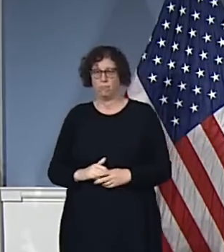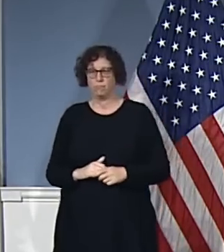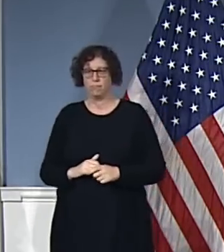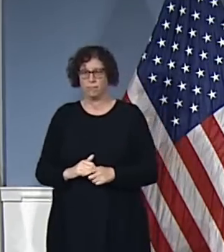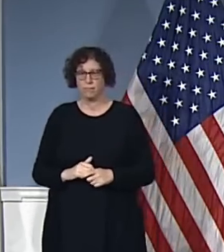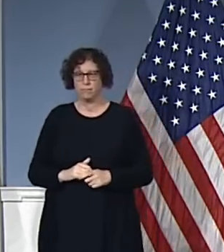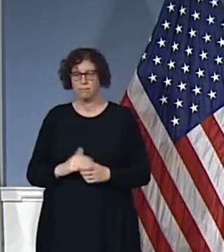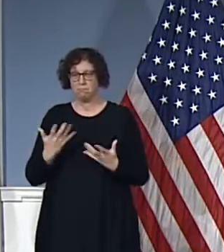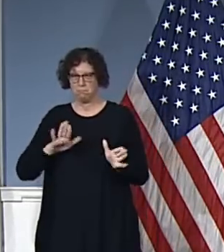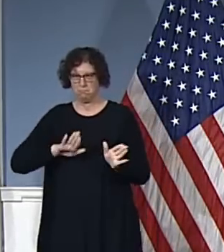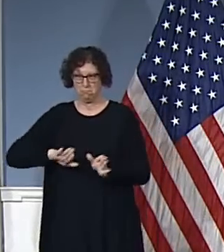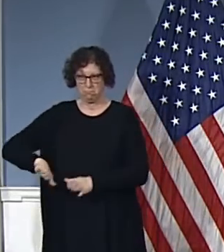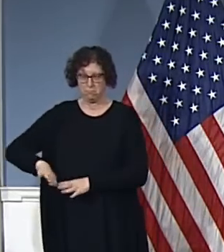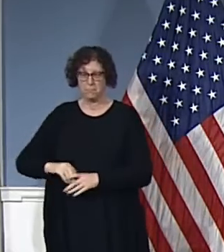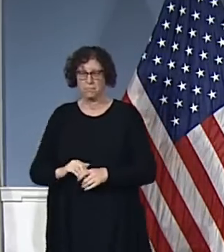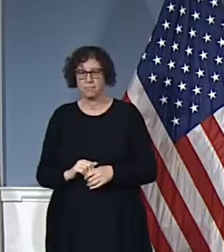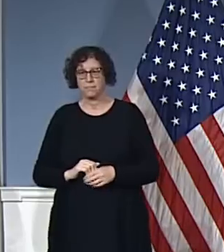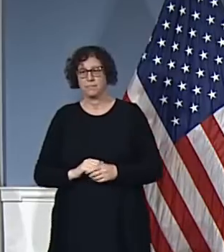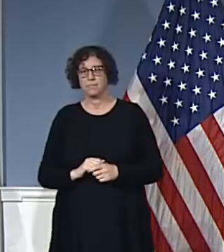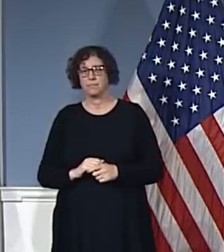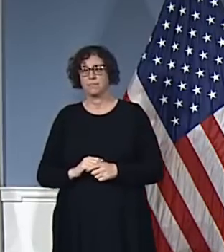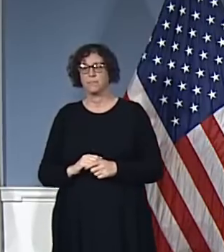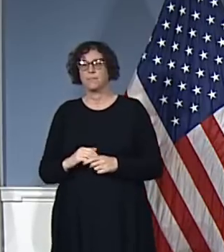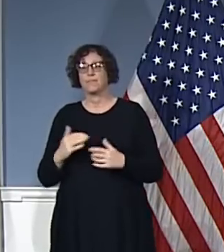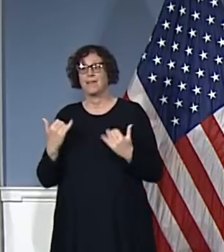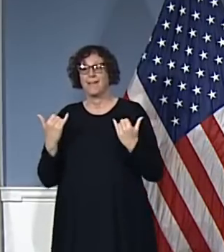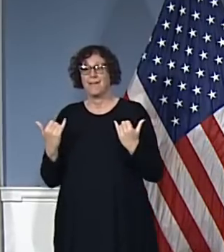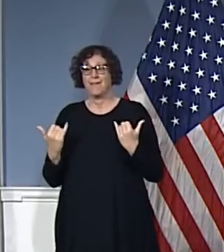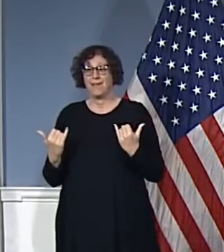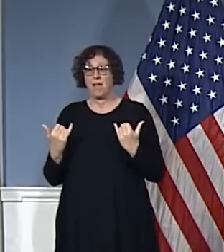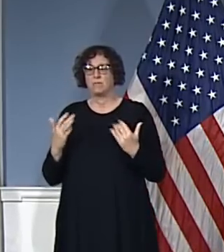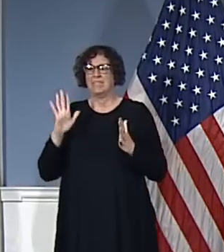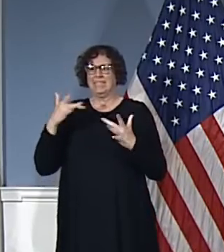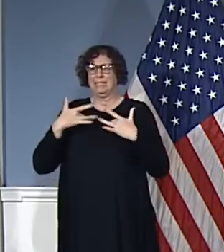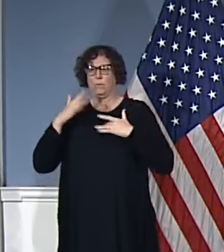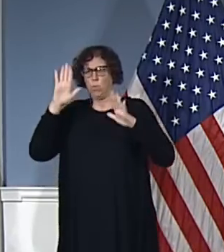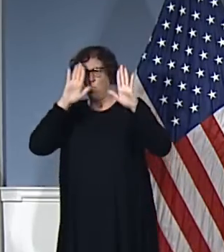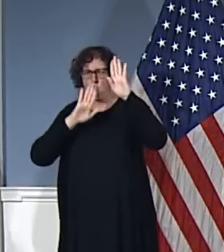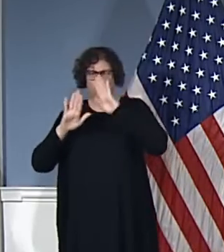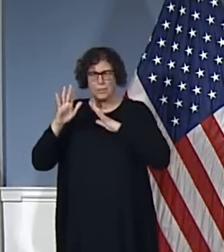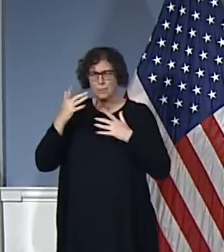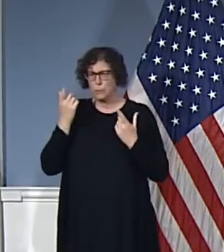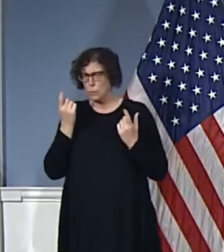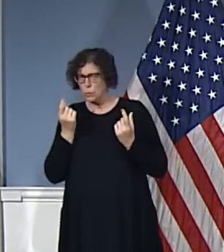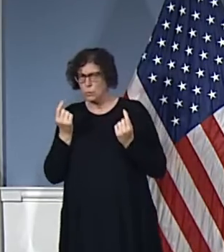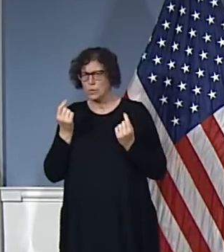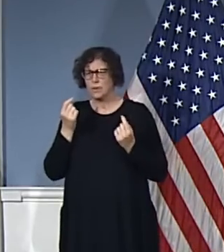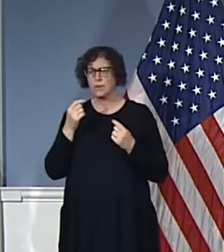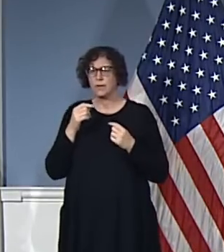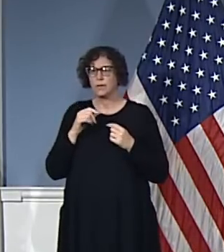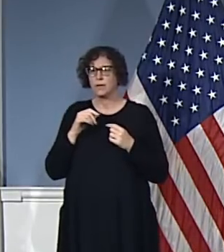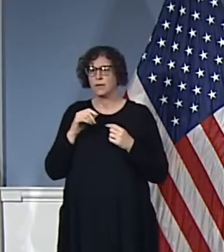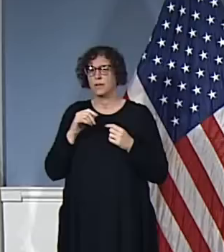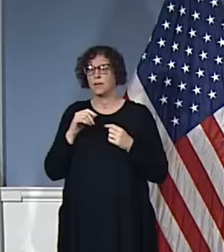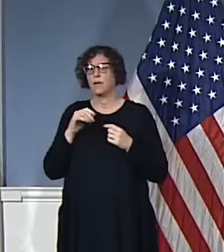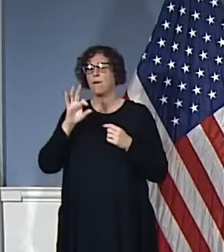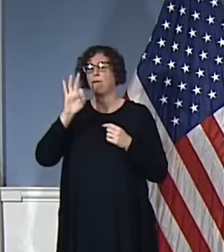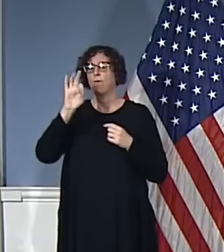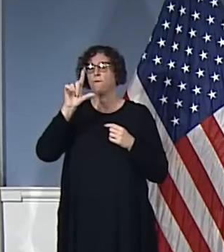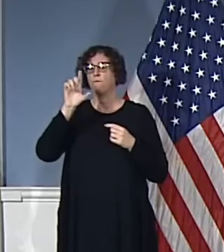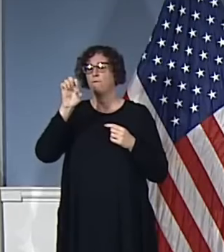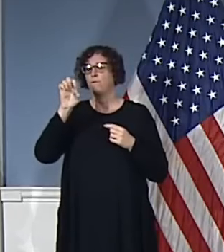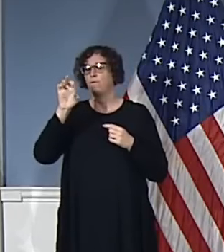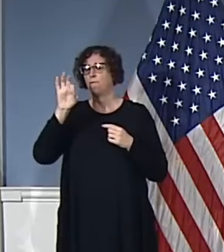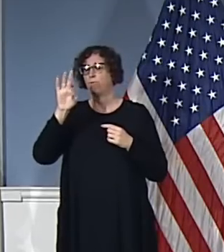concern among a lot of gig economy workers, not delivery people, but freelancers in general. We've now passed a cycle